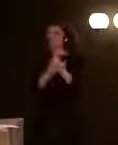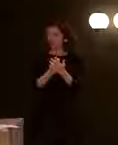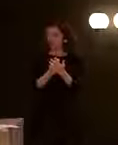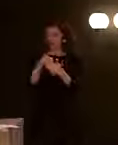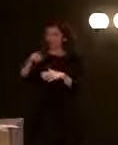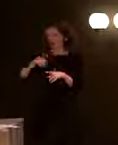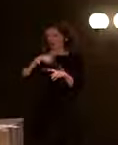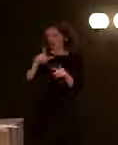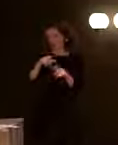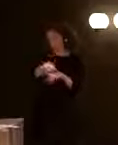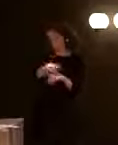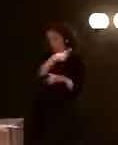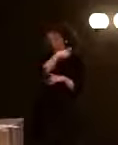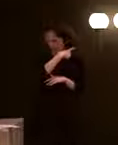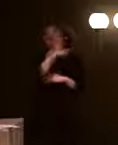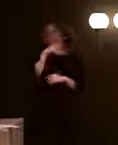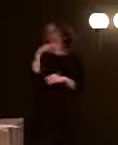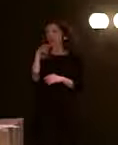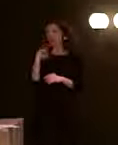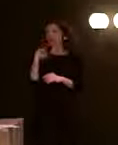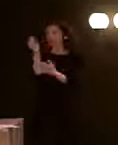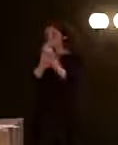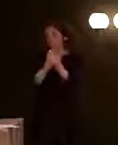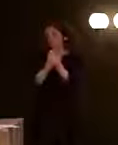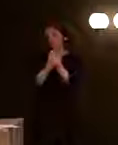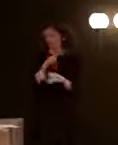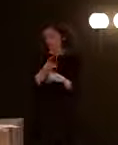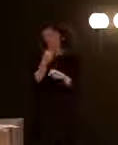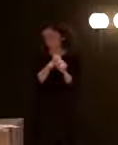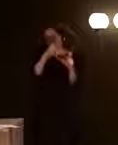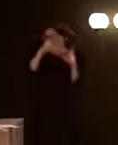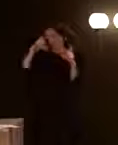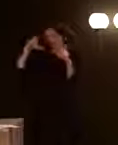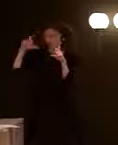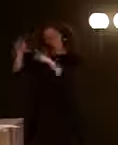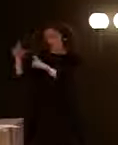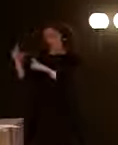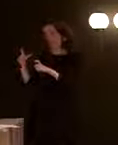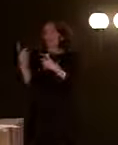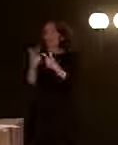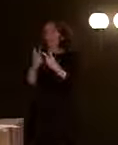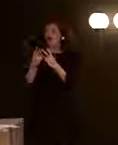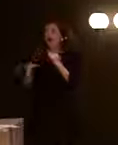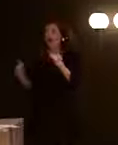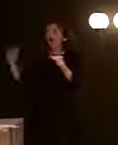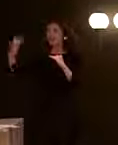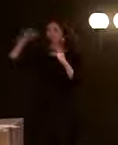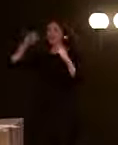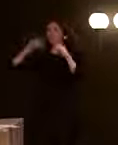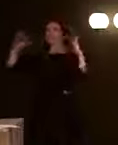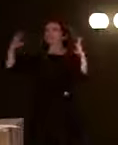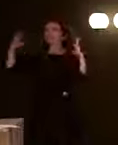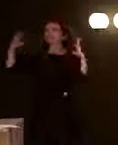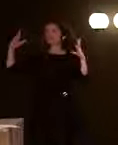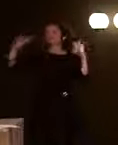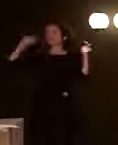his photographs are an example of surrealism. In general, art is an excellent way